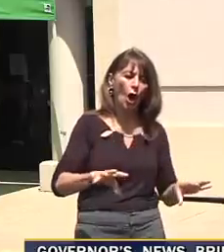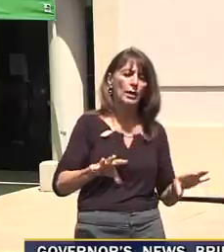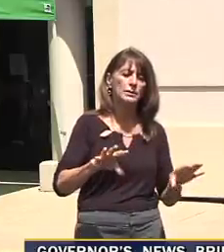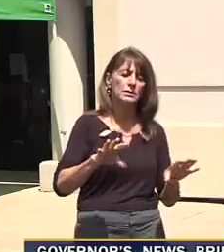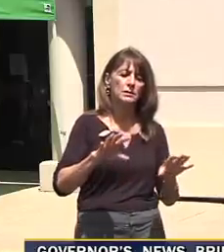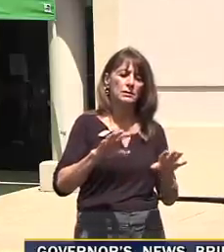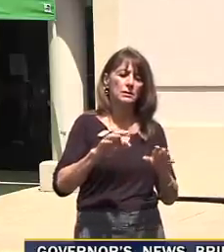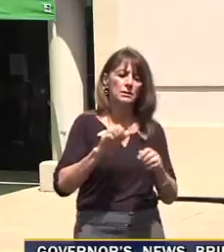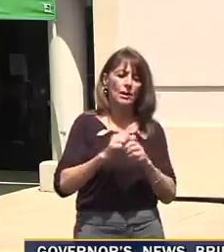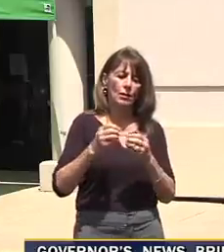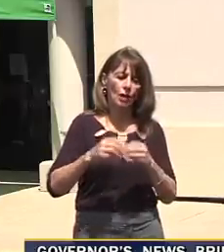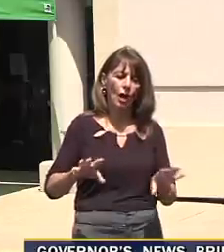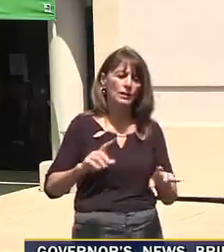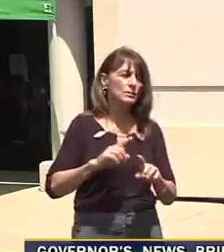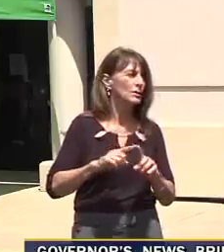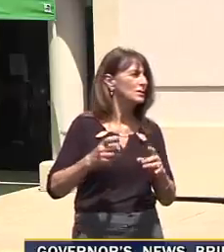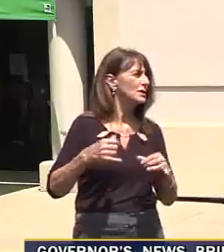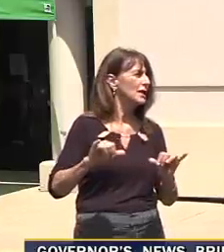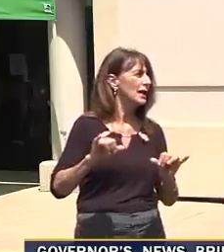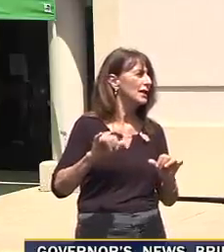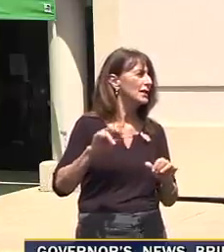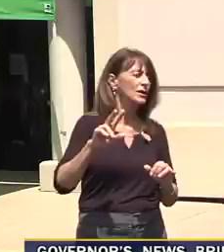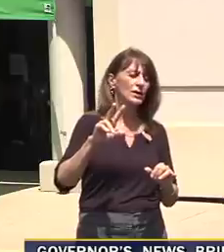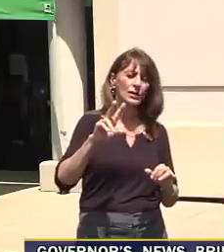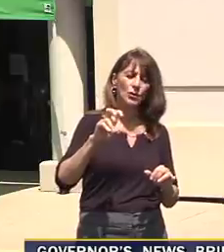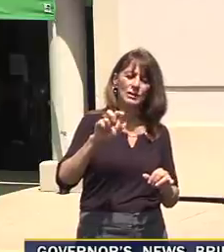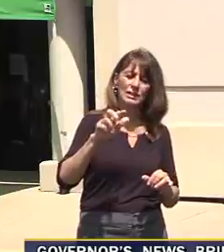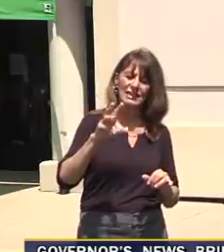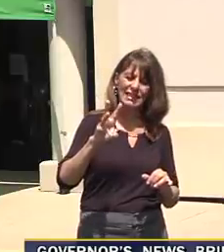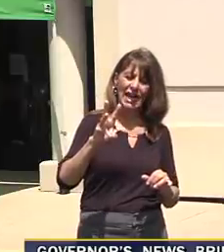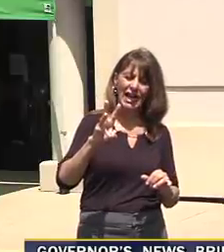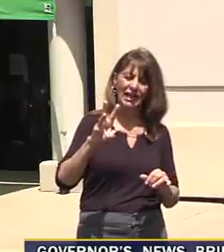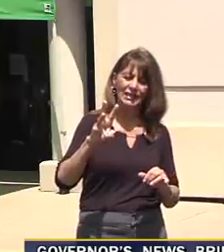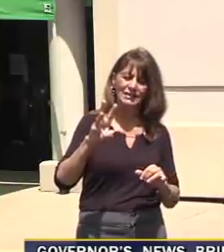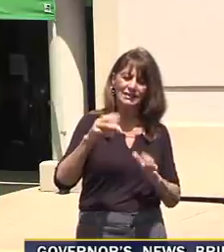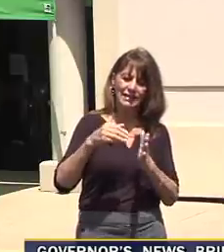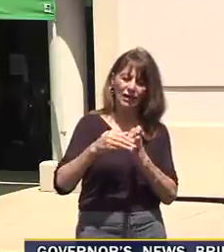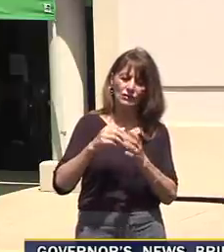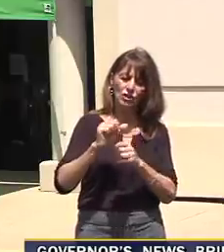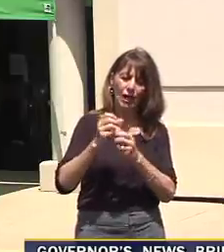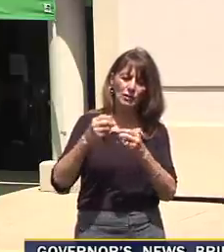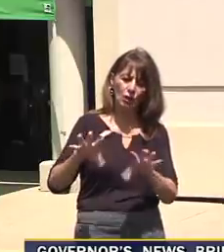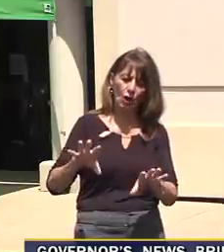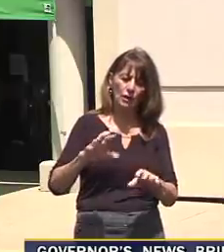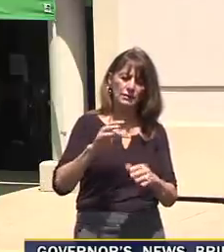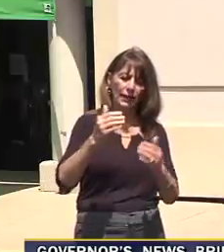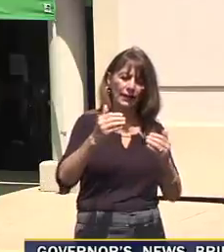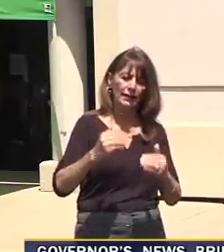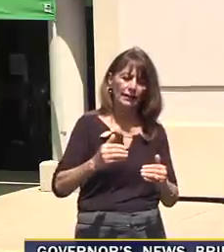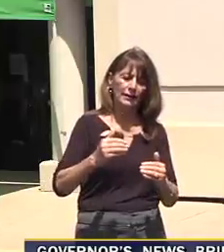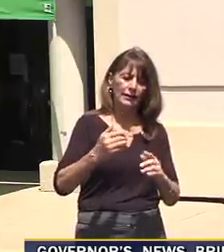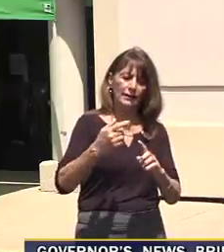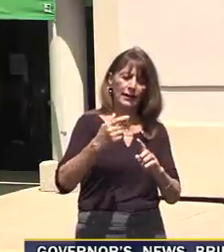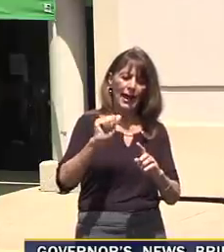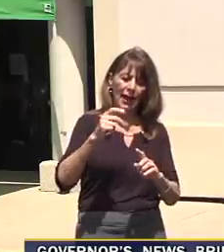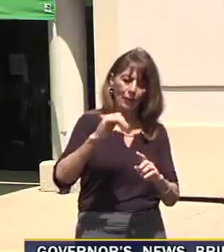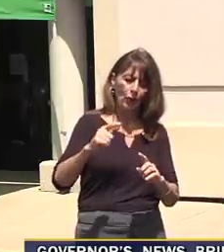but we still had a record 269,200 jobs lost in April. And the May numbers are still